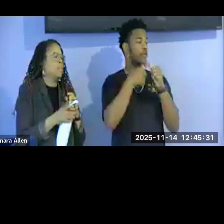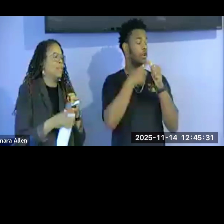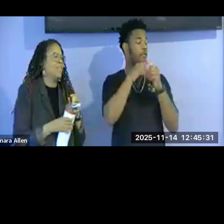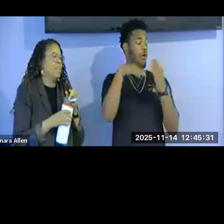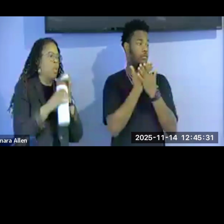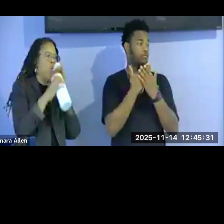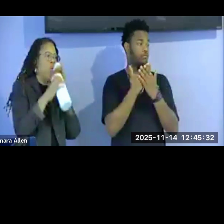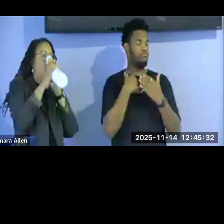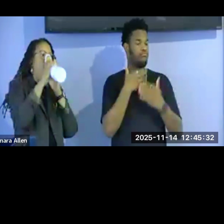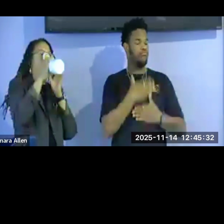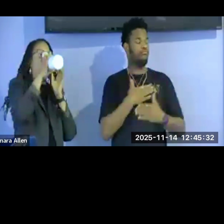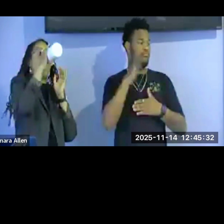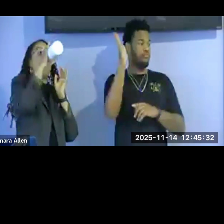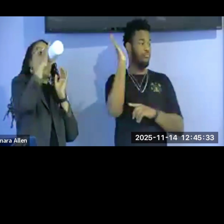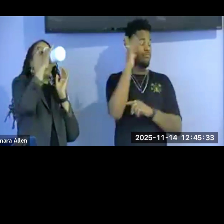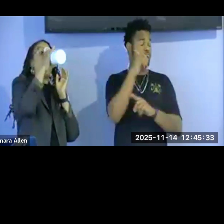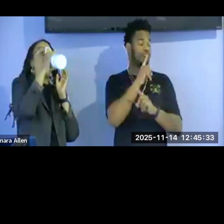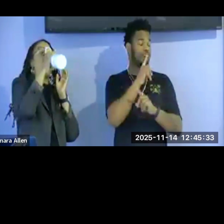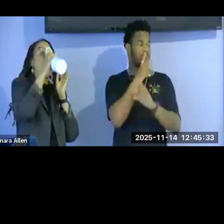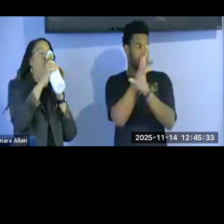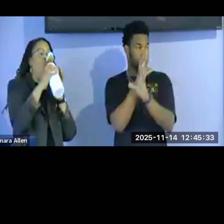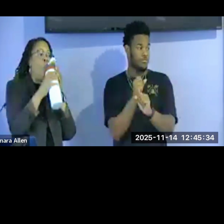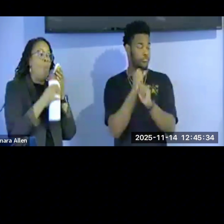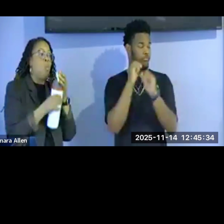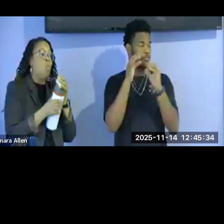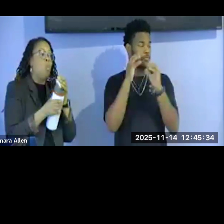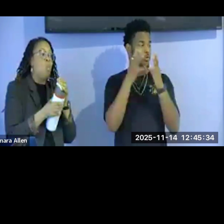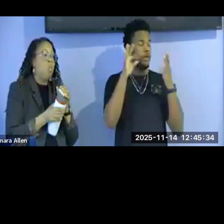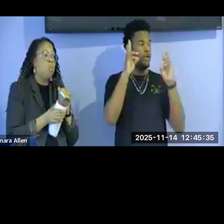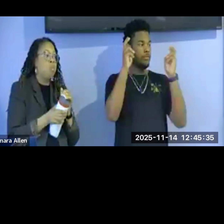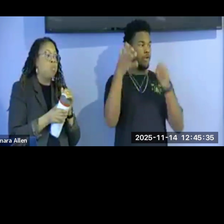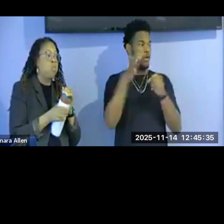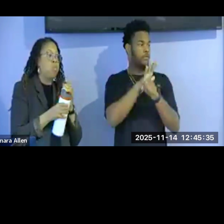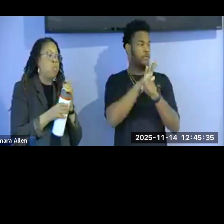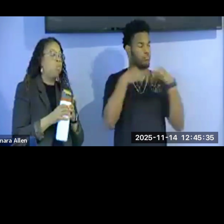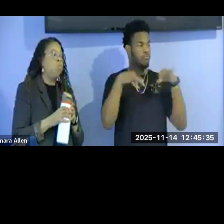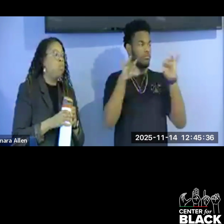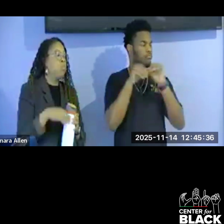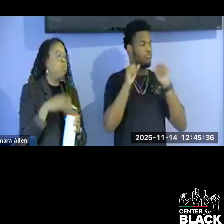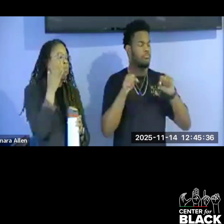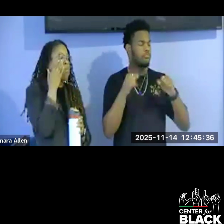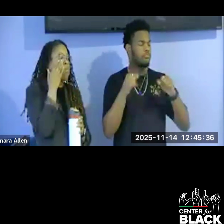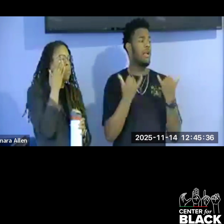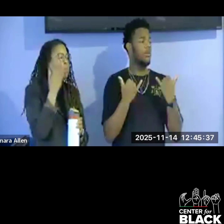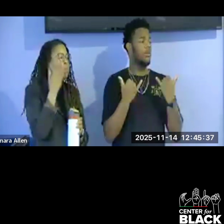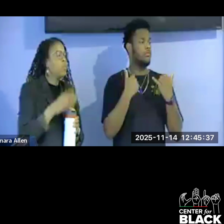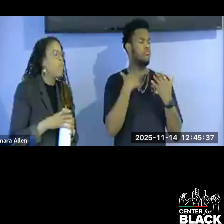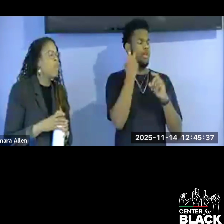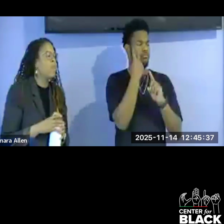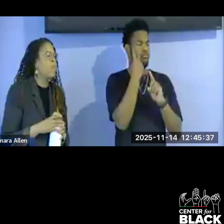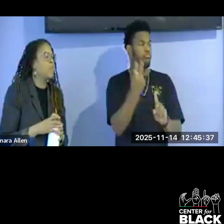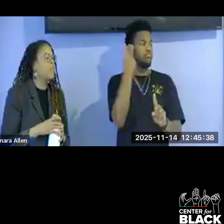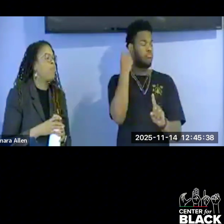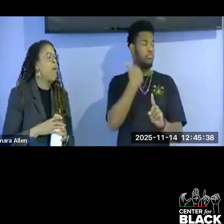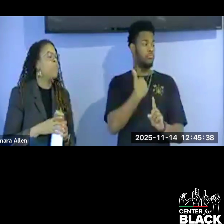to focus on the education within deaf schools around the United States. Thank you so much. This topic is very important. The question